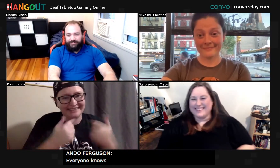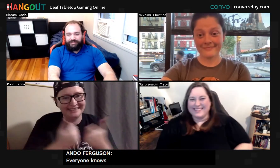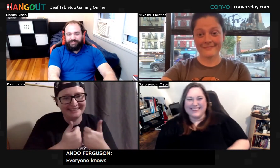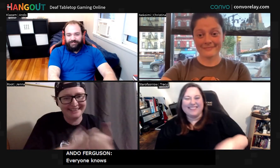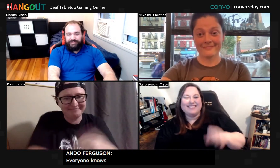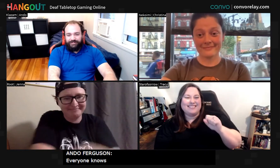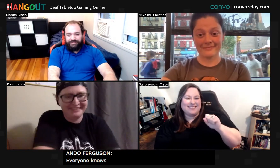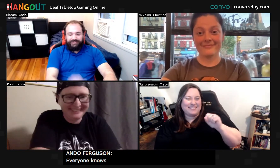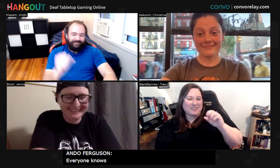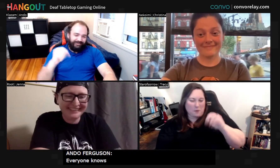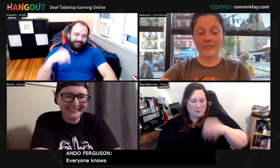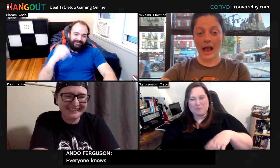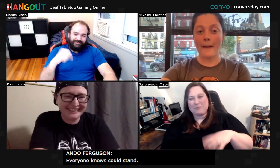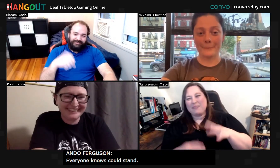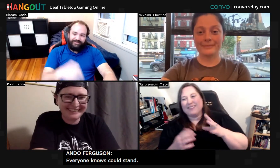Catan. Yeah.